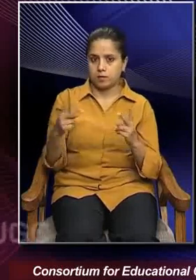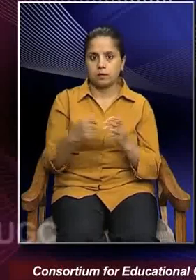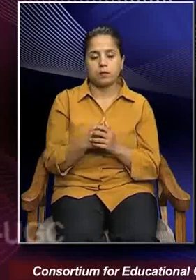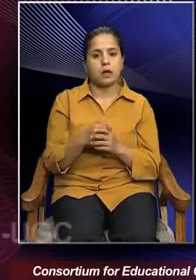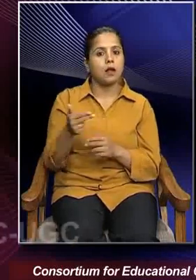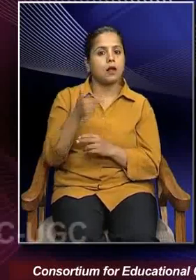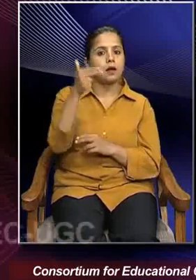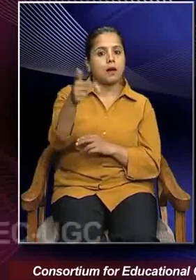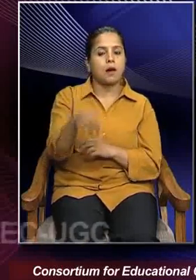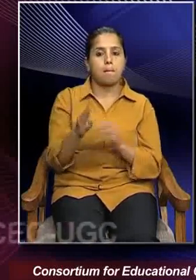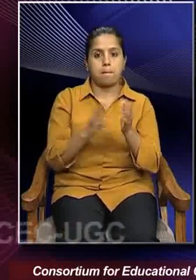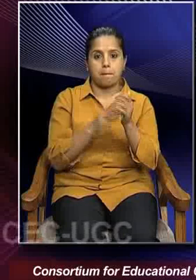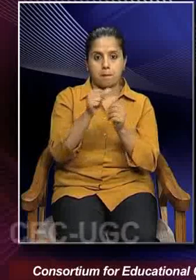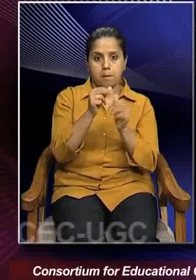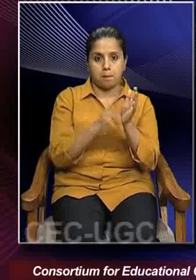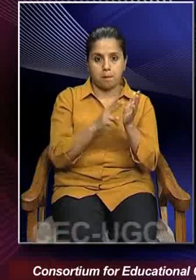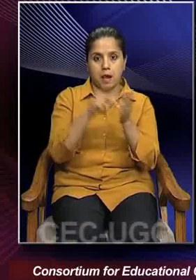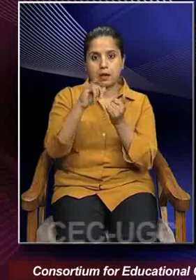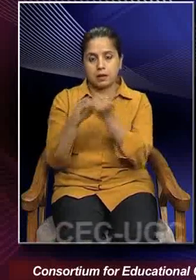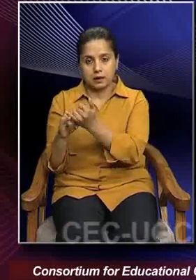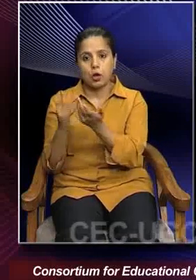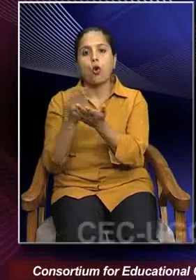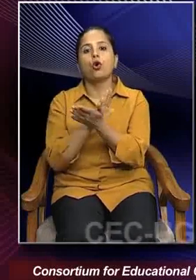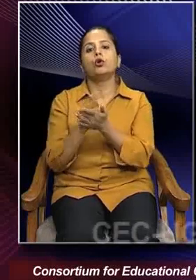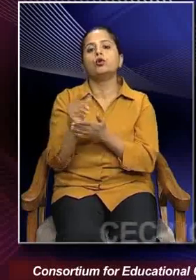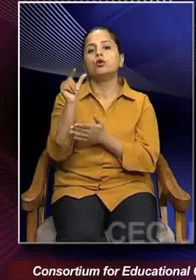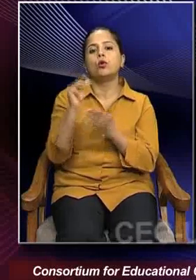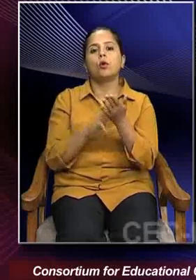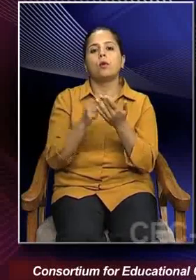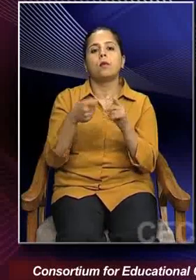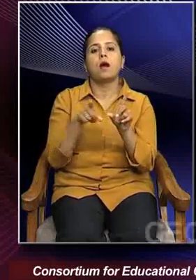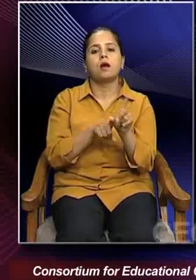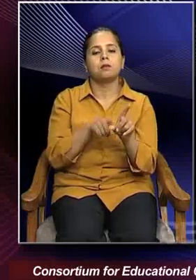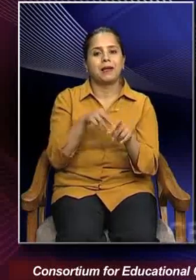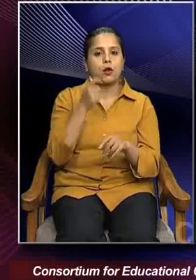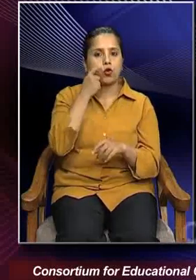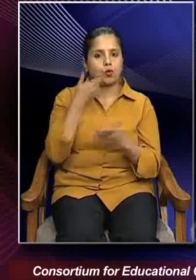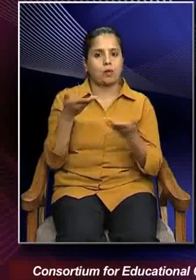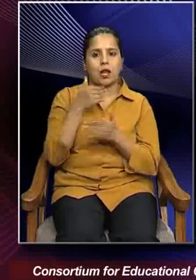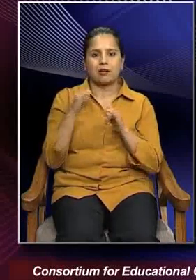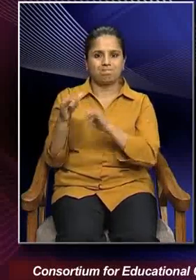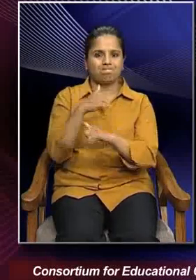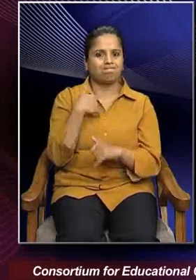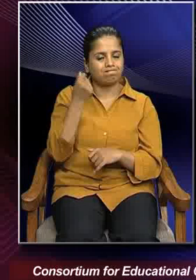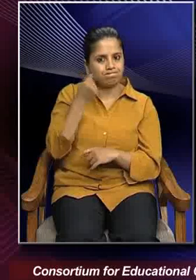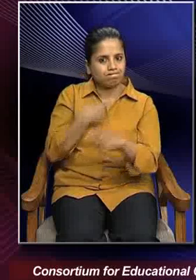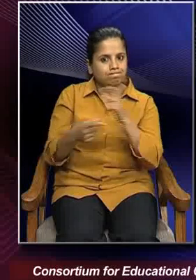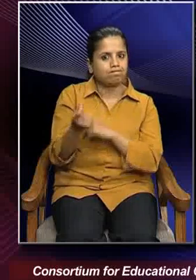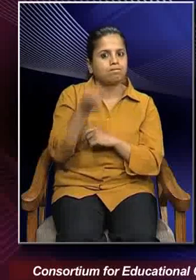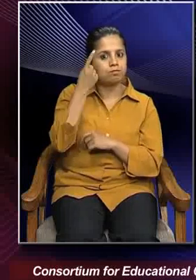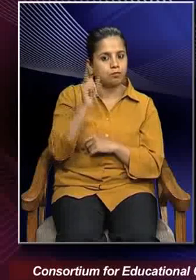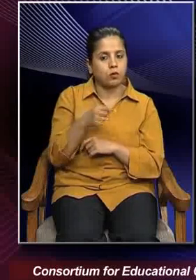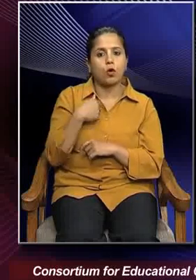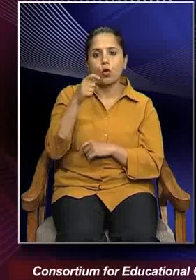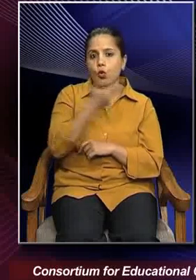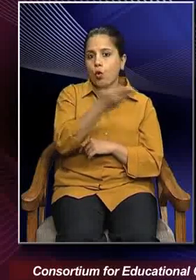called manness or humanity, which inheres in all individual